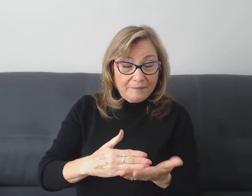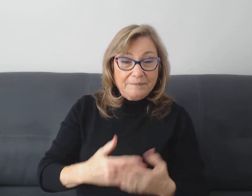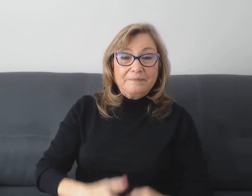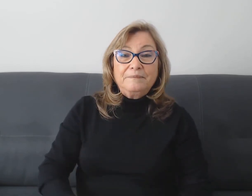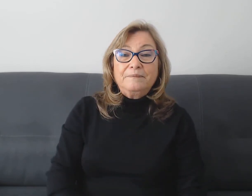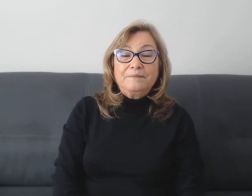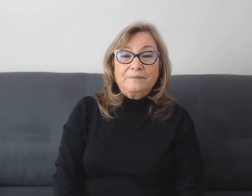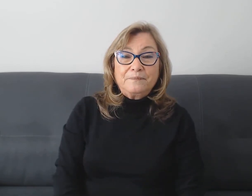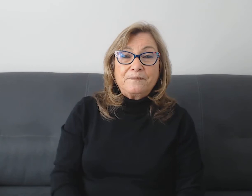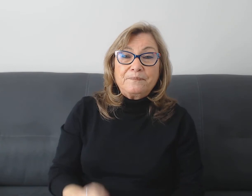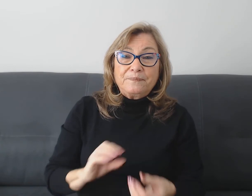Number 4.